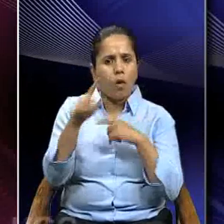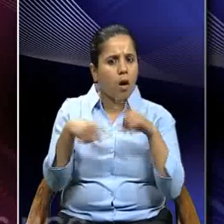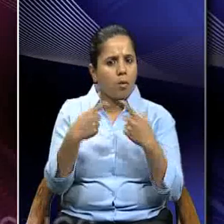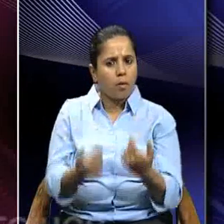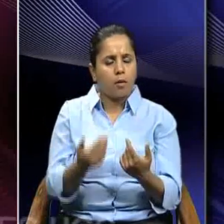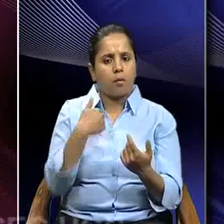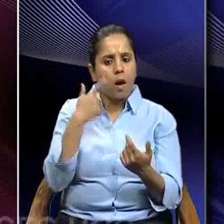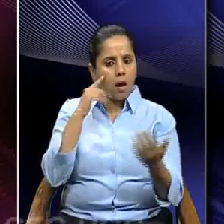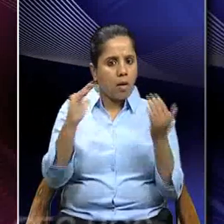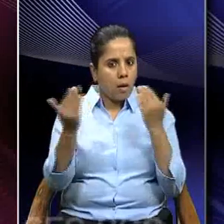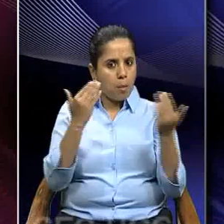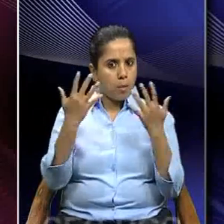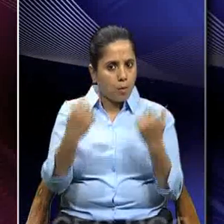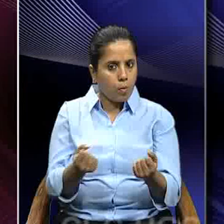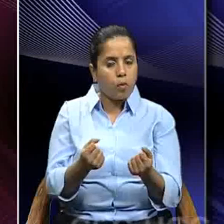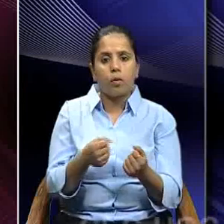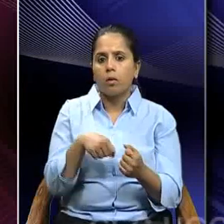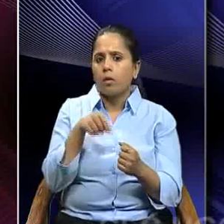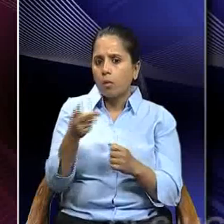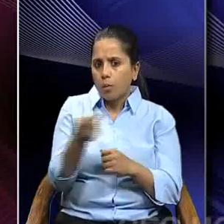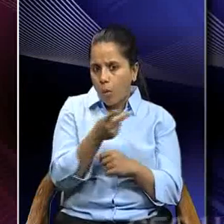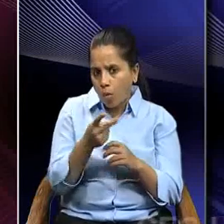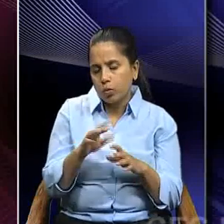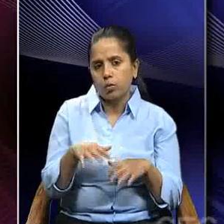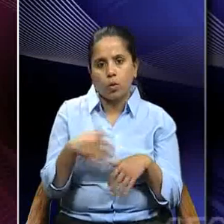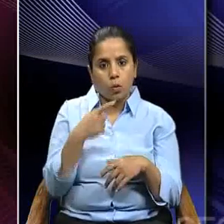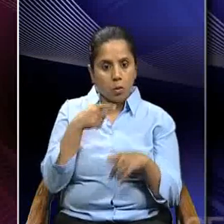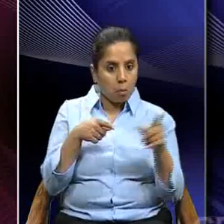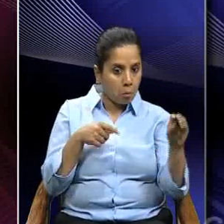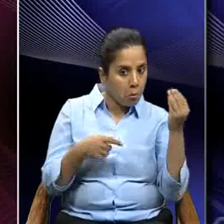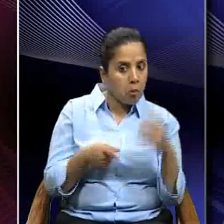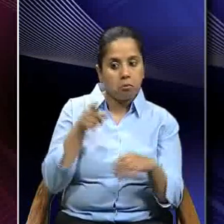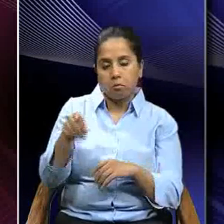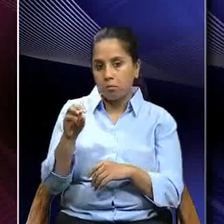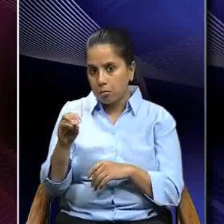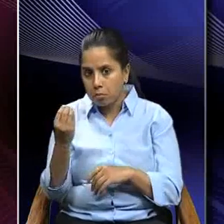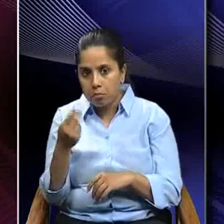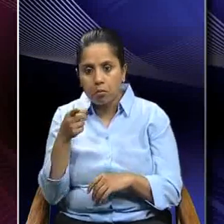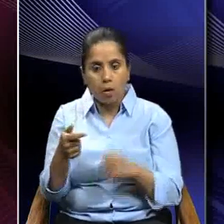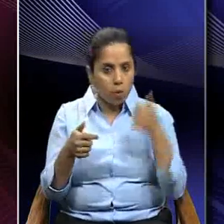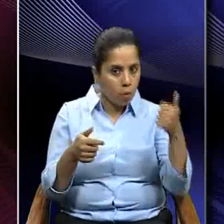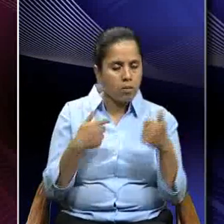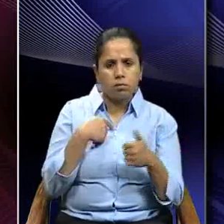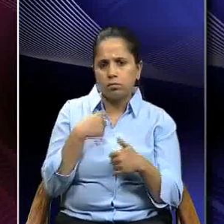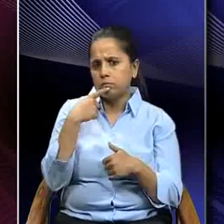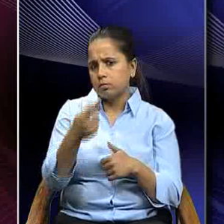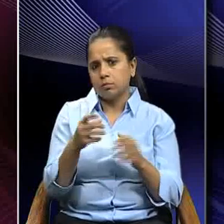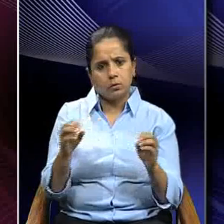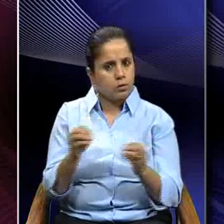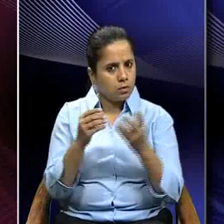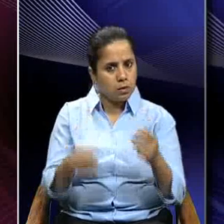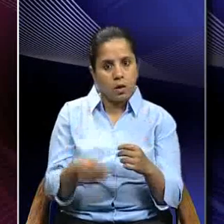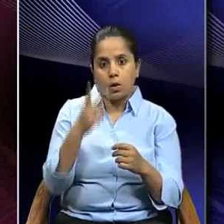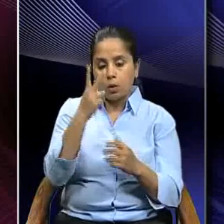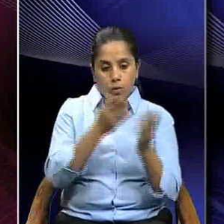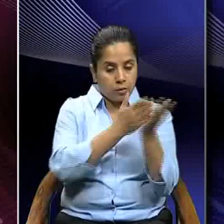a comparison between them or saying that this one is better and this one is good. Through these two